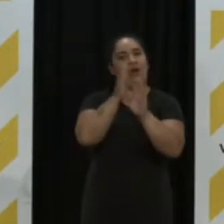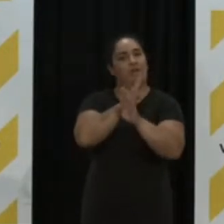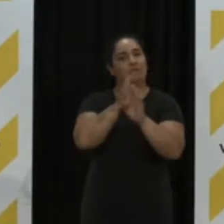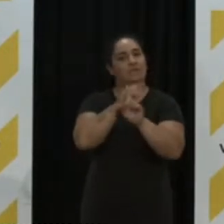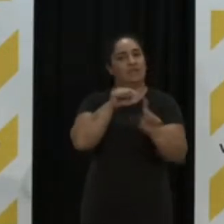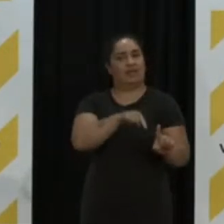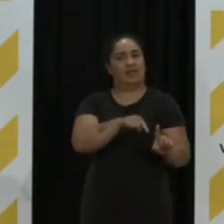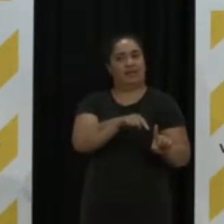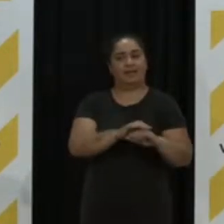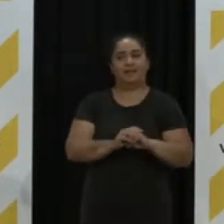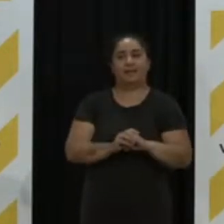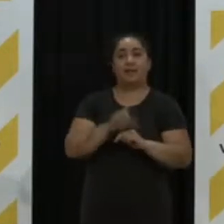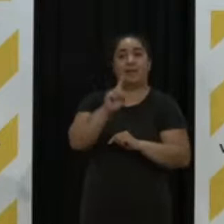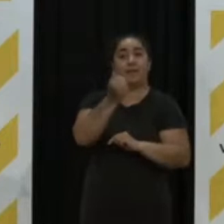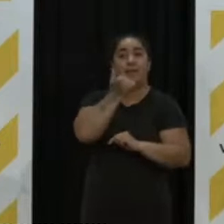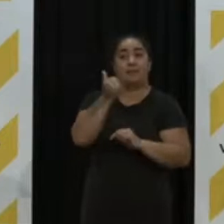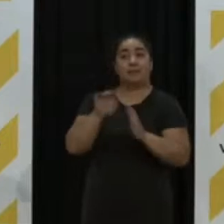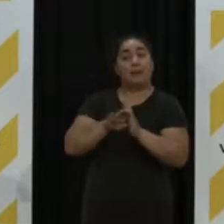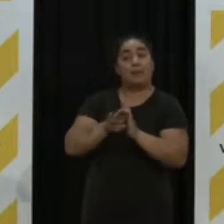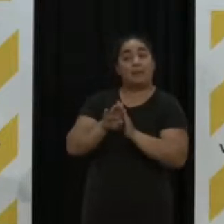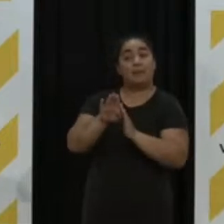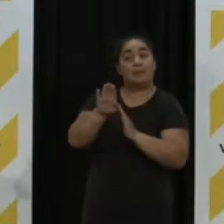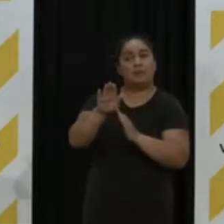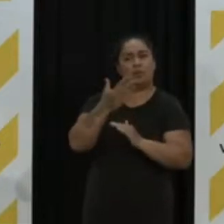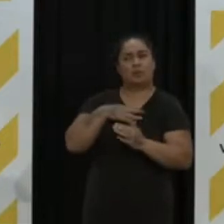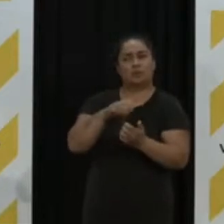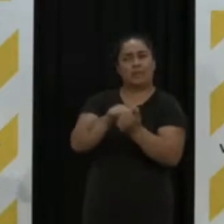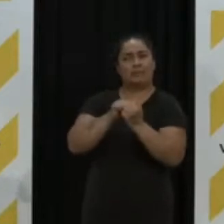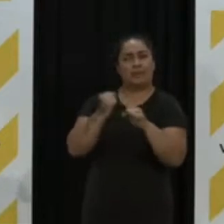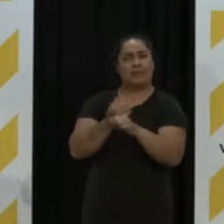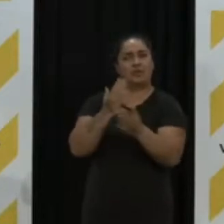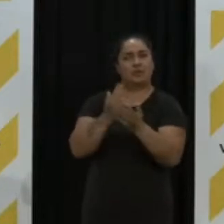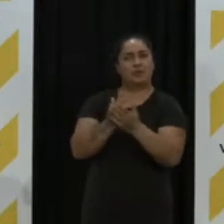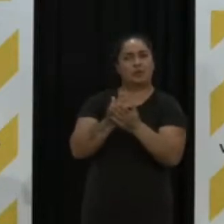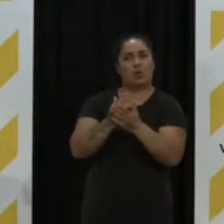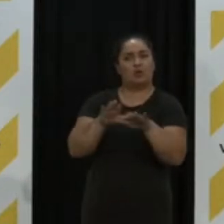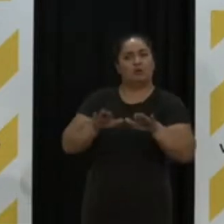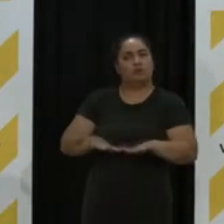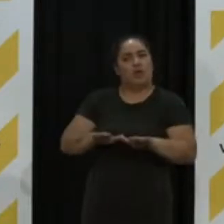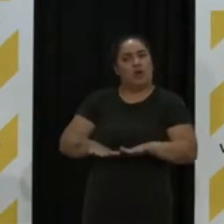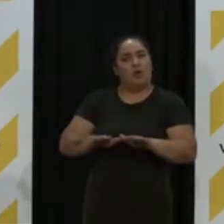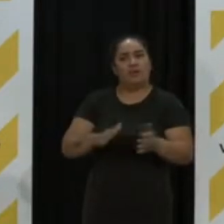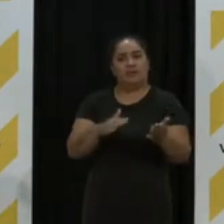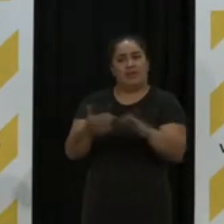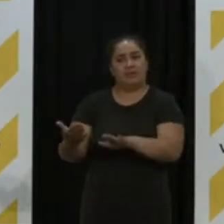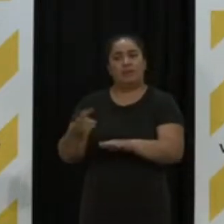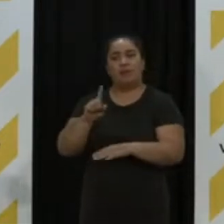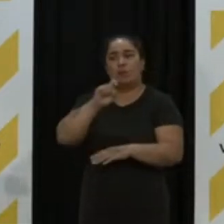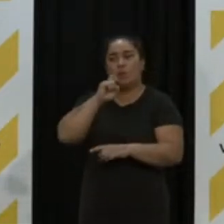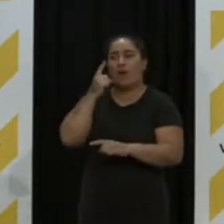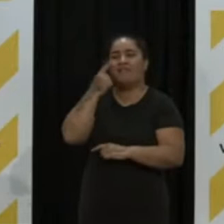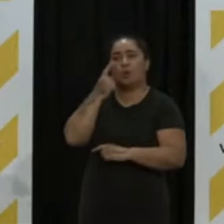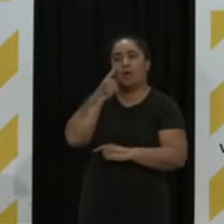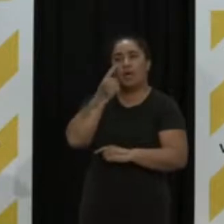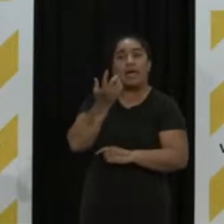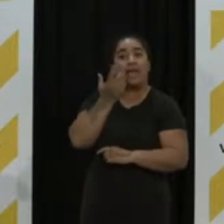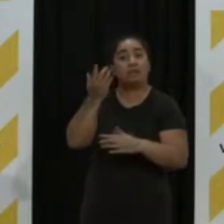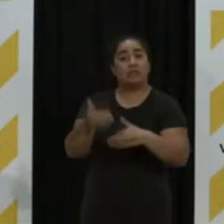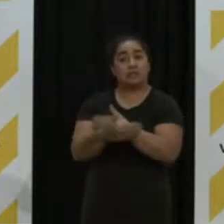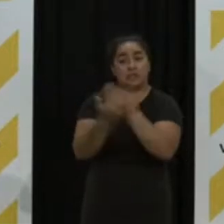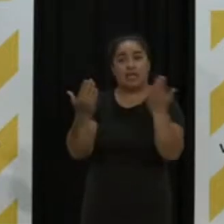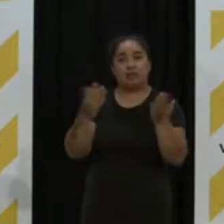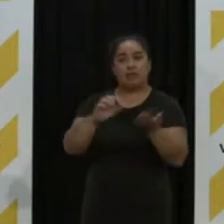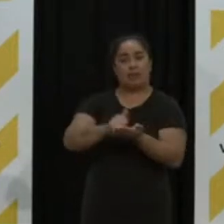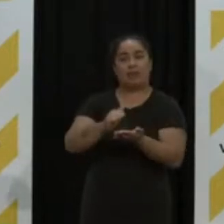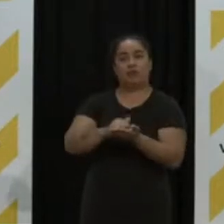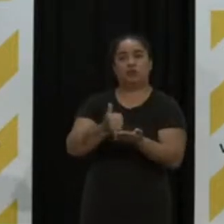numbers increase, because we're wanting to keep our deaths to a minimum, but it is something we will look at. And we do publish every day the